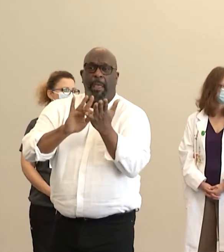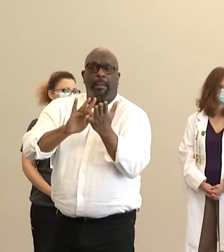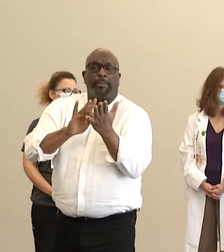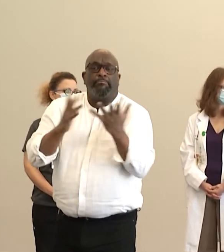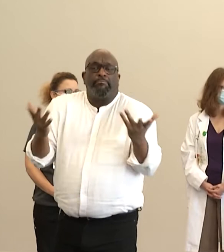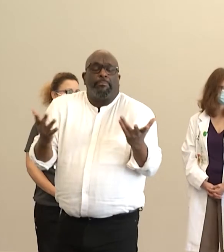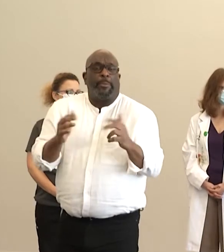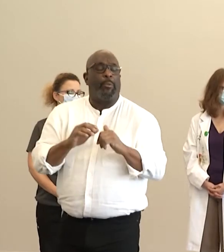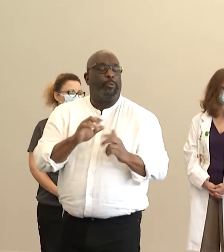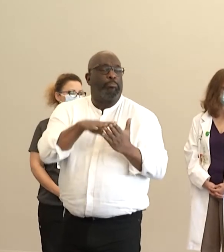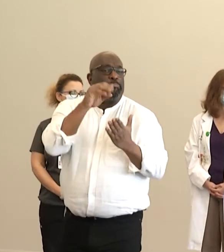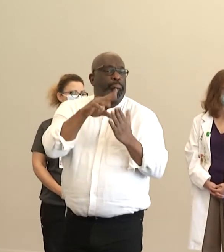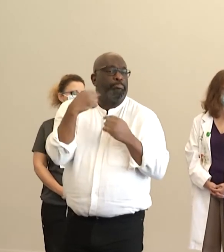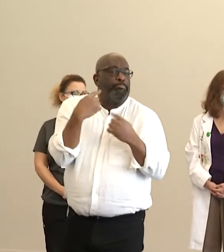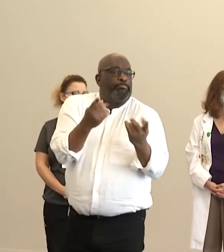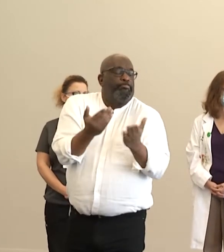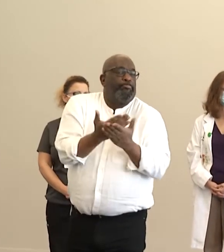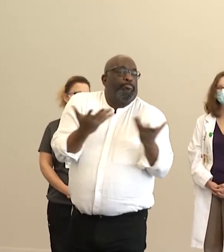have.